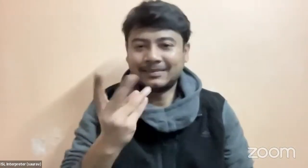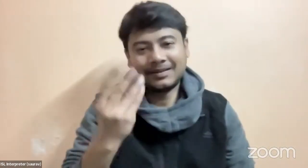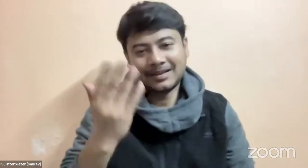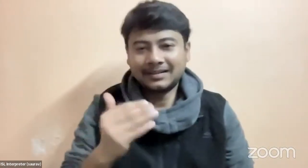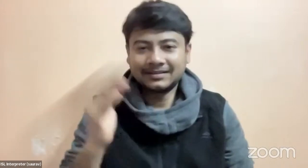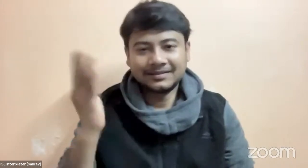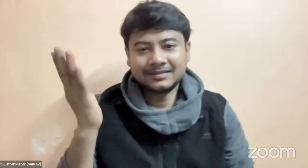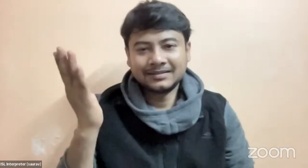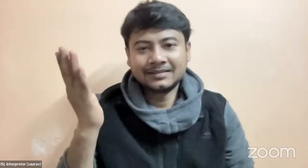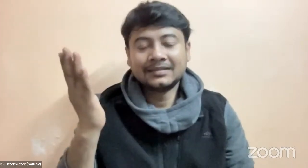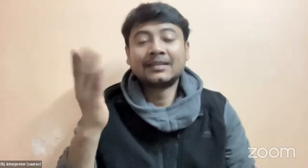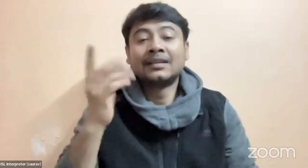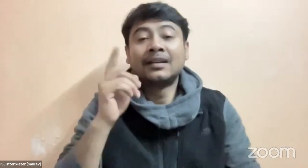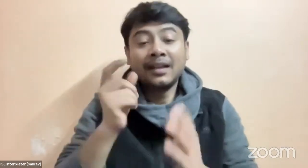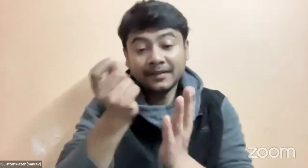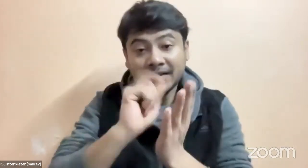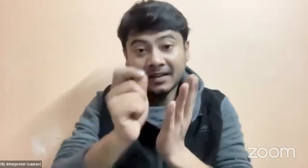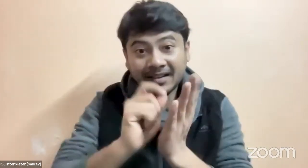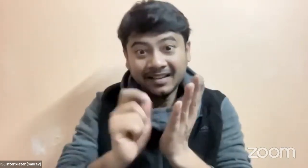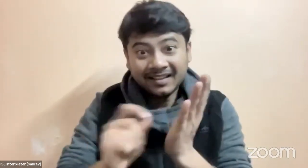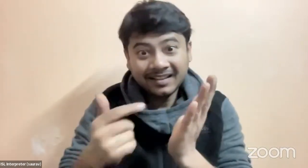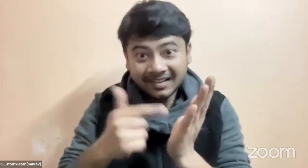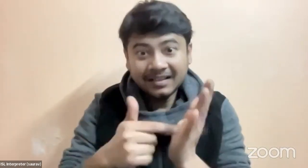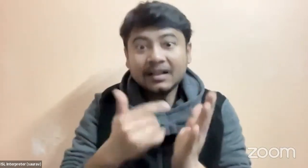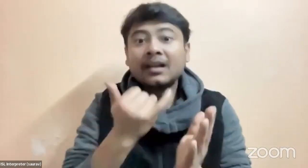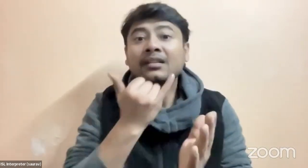If there is a spelling mistake, oh, Krishna will cut the marks.